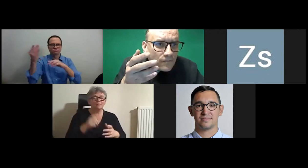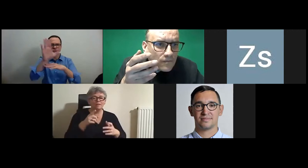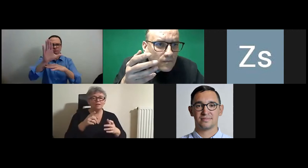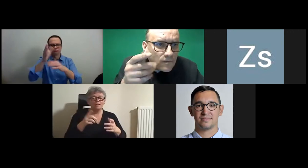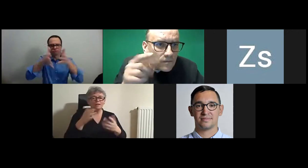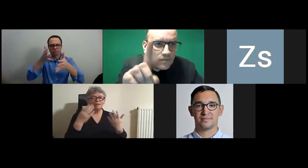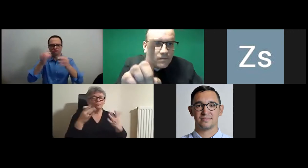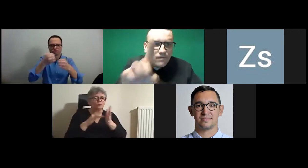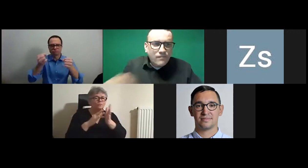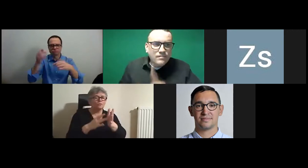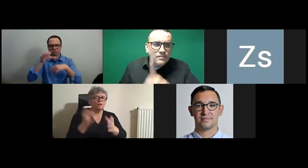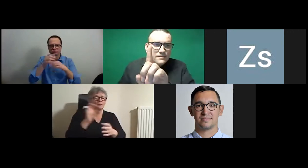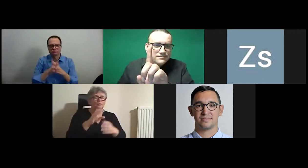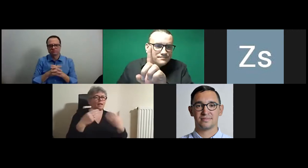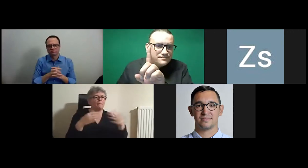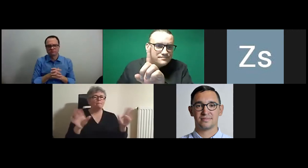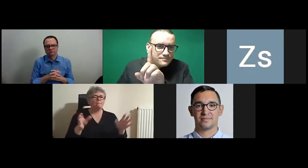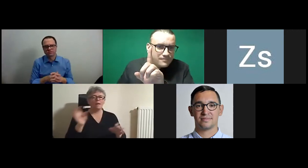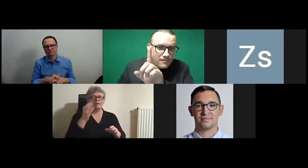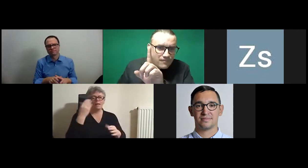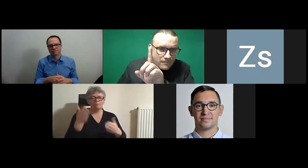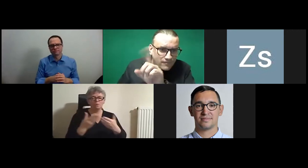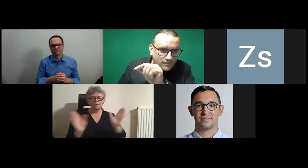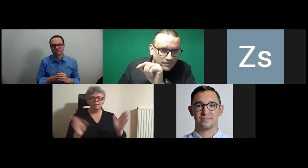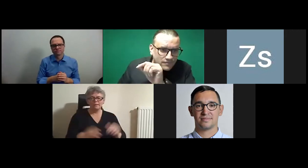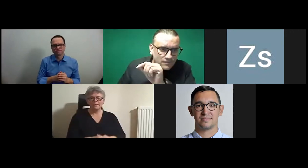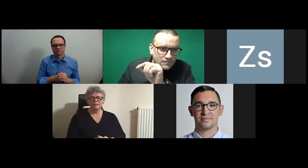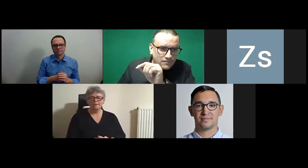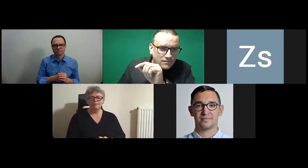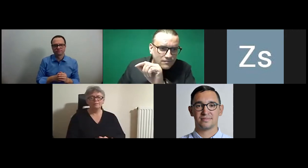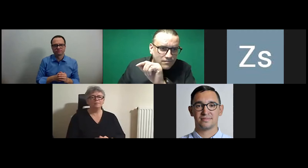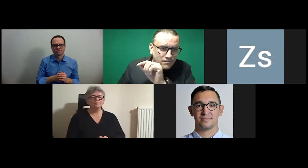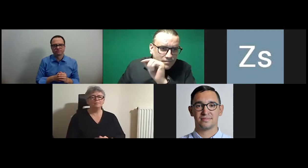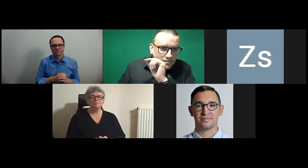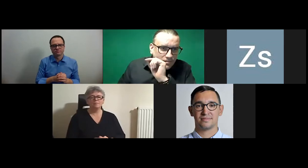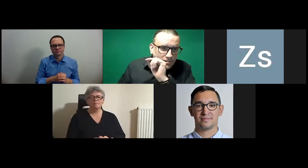I will stay in gallery view. Okay, and I'll do Dami.